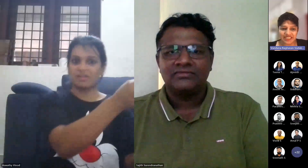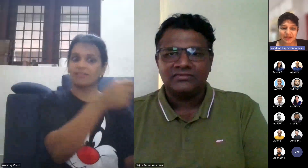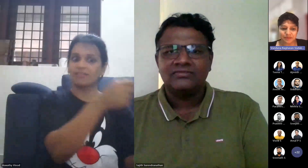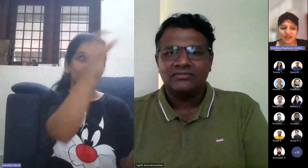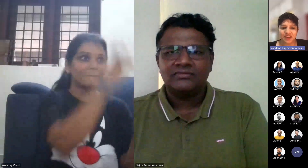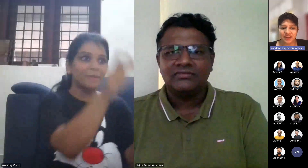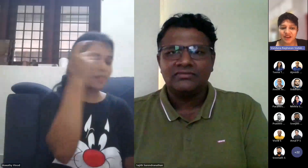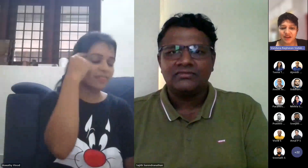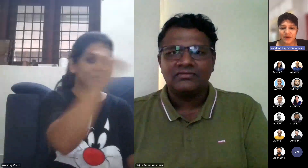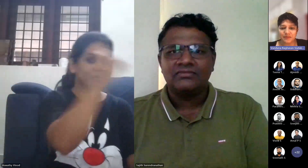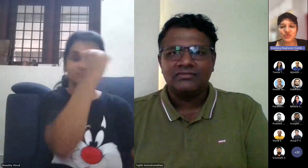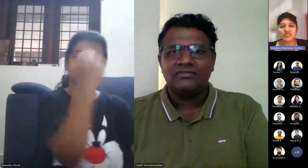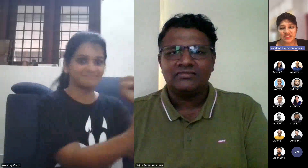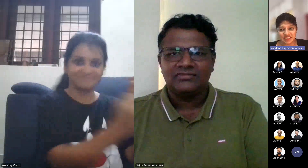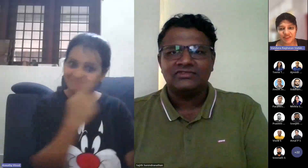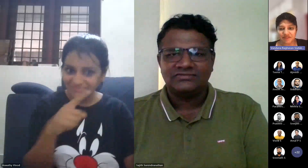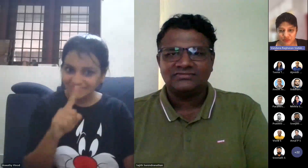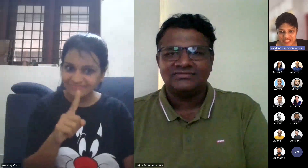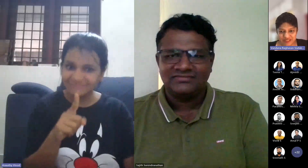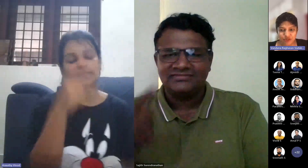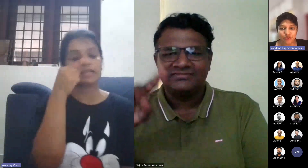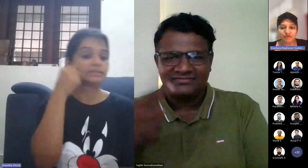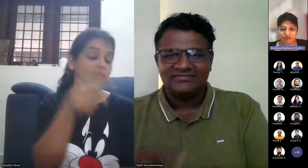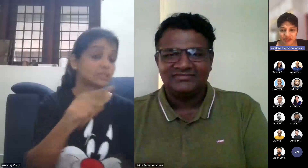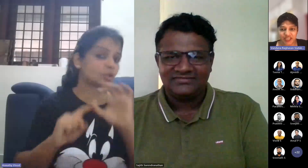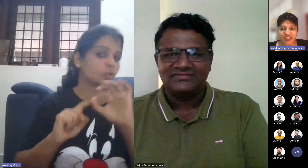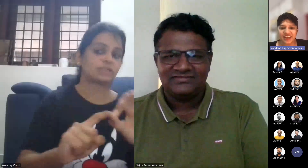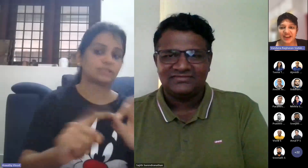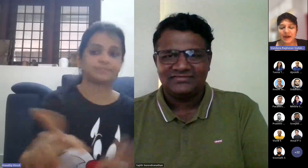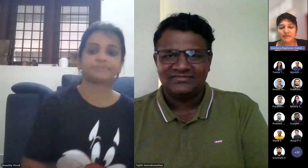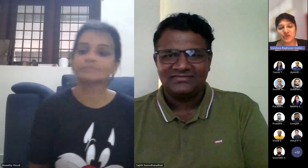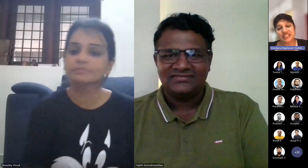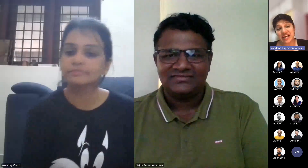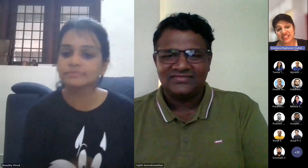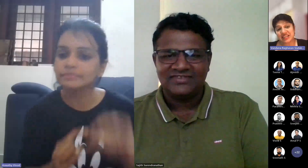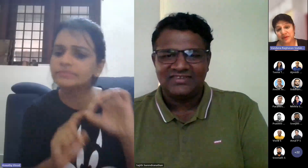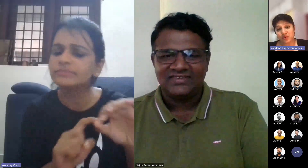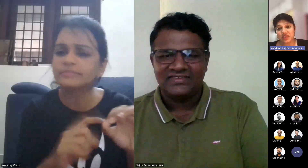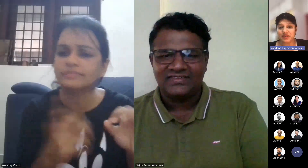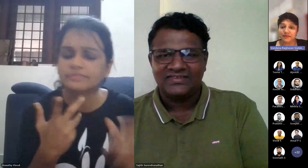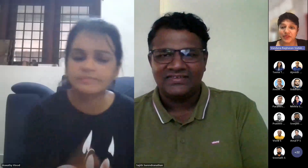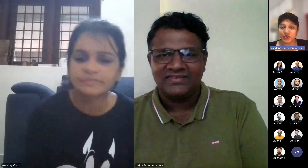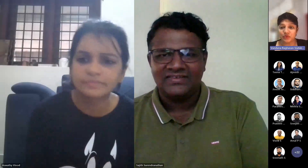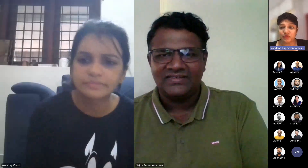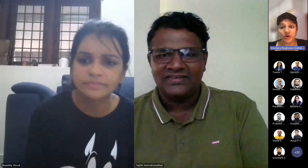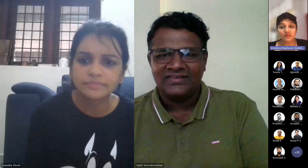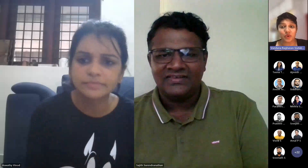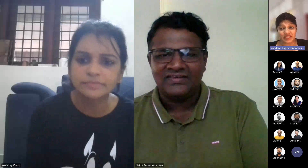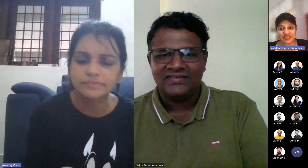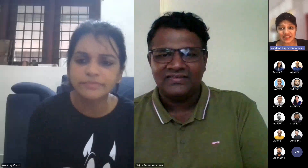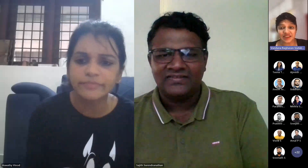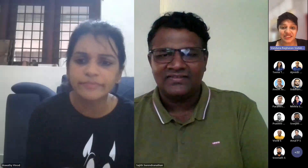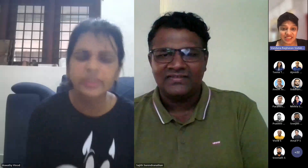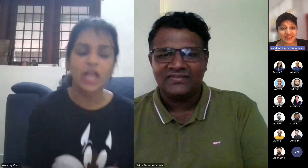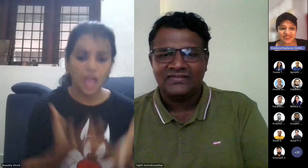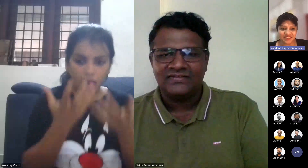great example. So Sajith, we have a question for you from Vivek. So he's asking about, what are